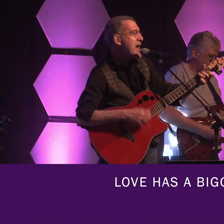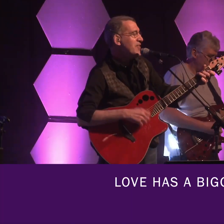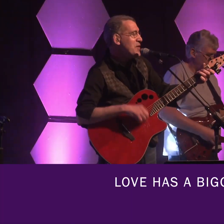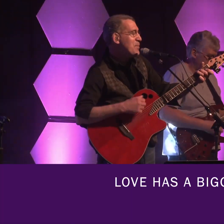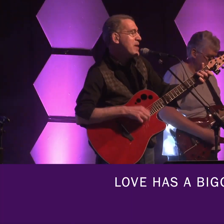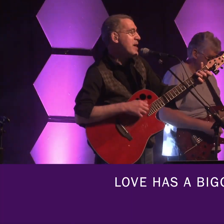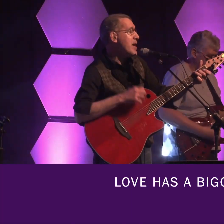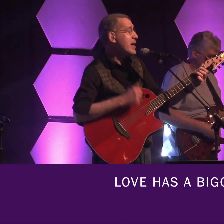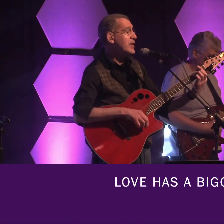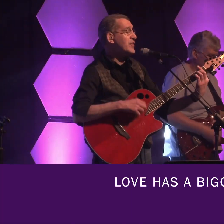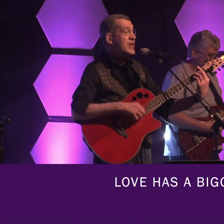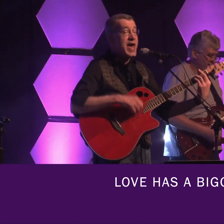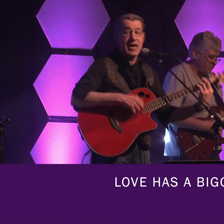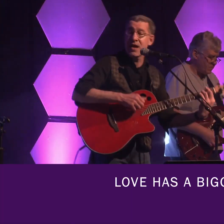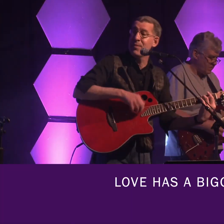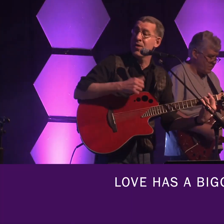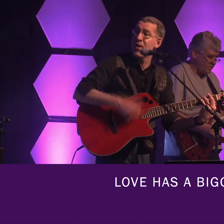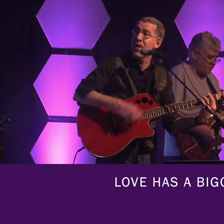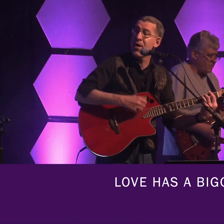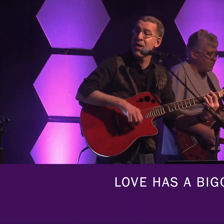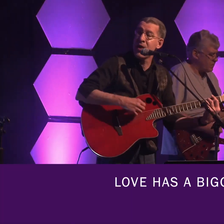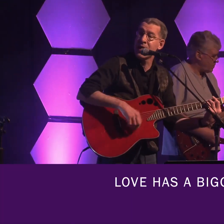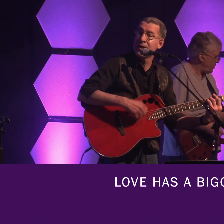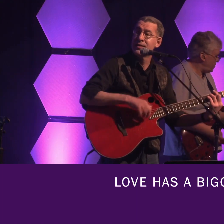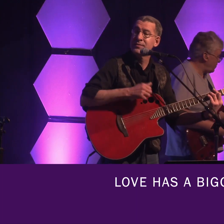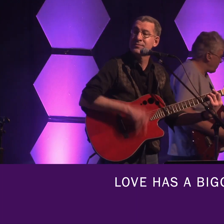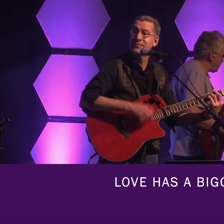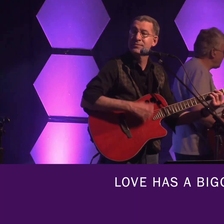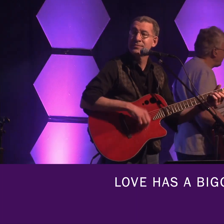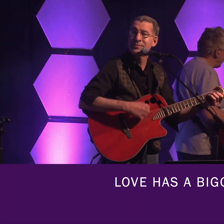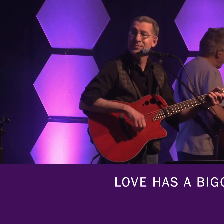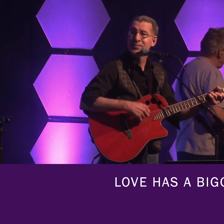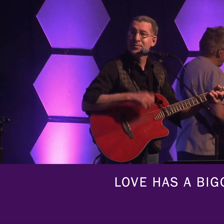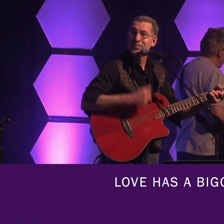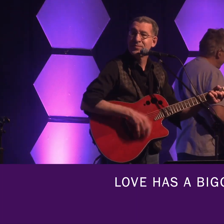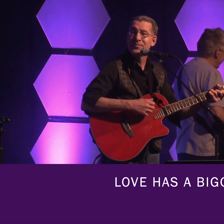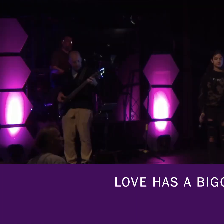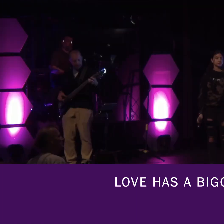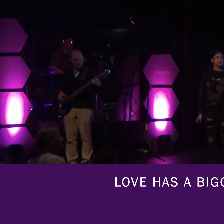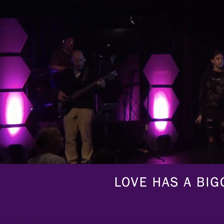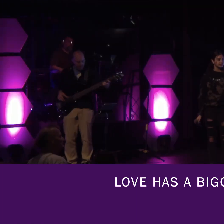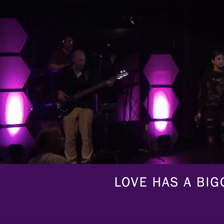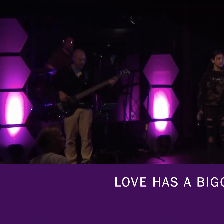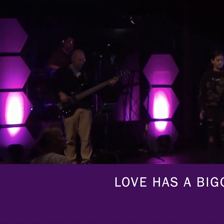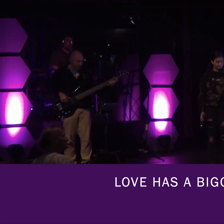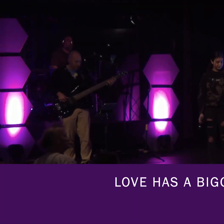Love has a big table.